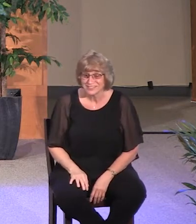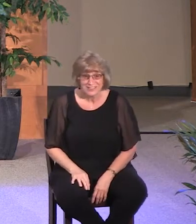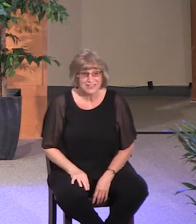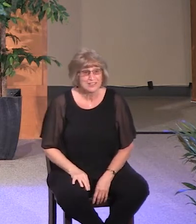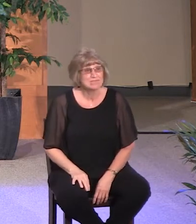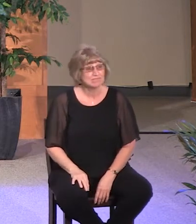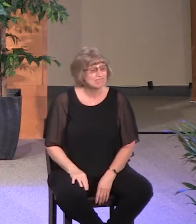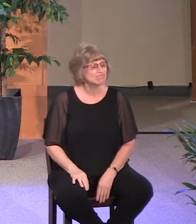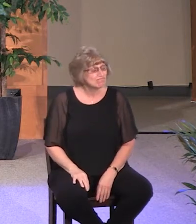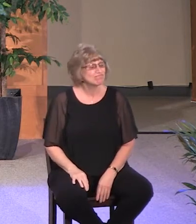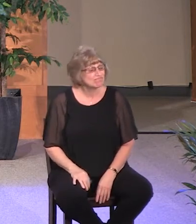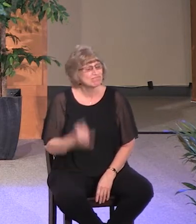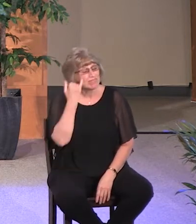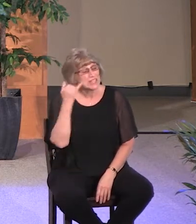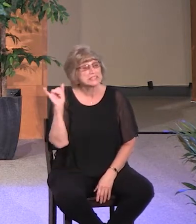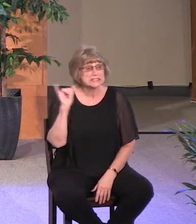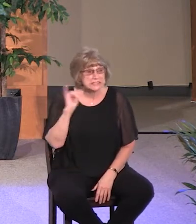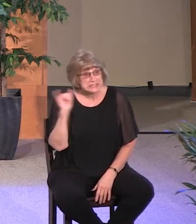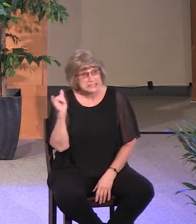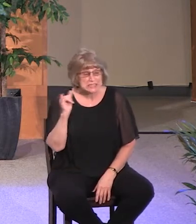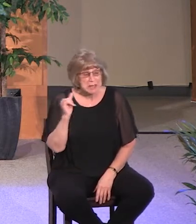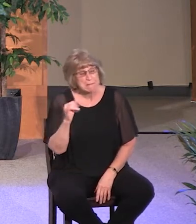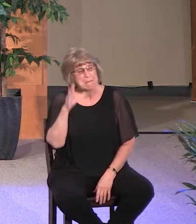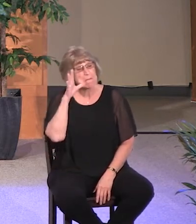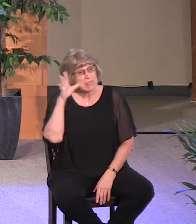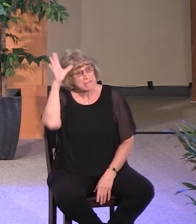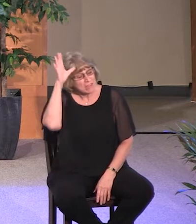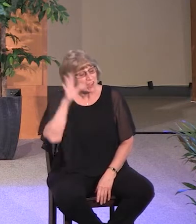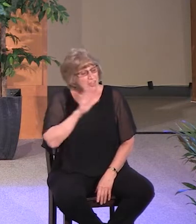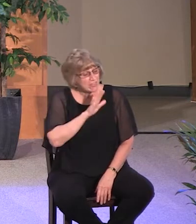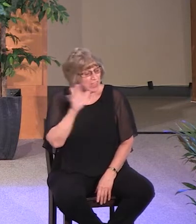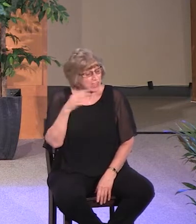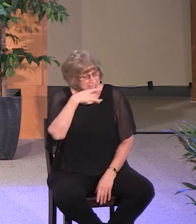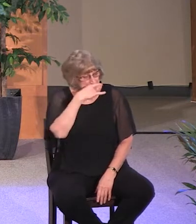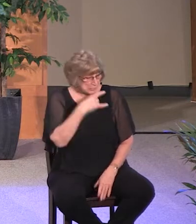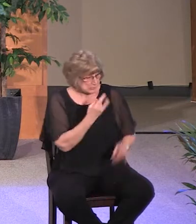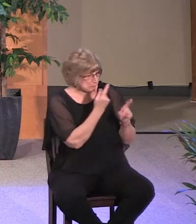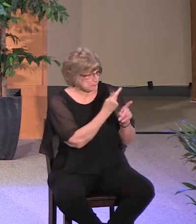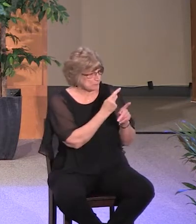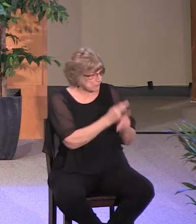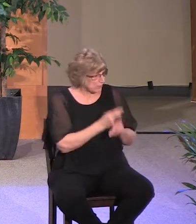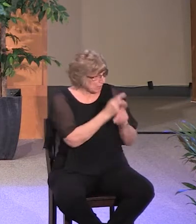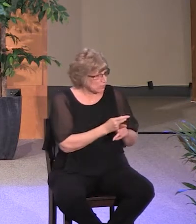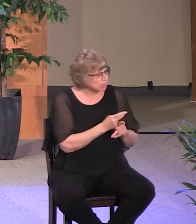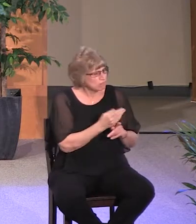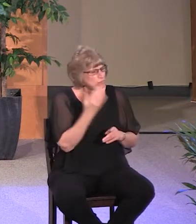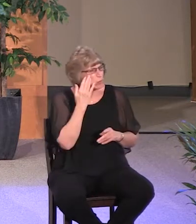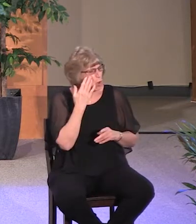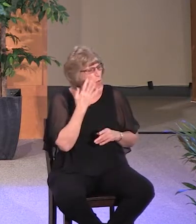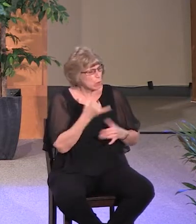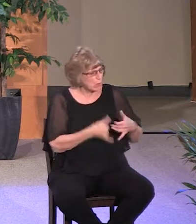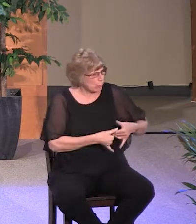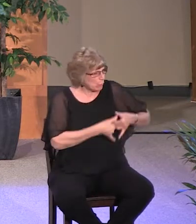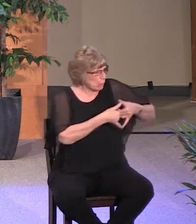Is very similar to some parenting techniques that people use. You know, that reward one. I'm sure